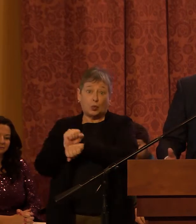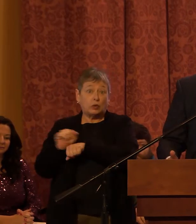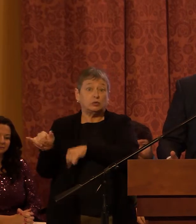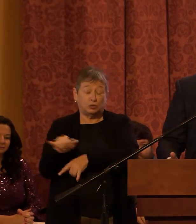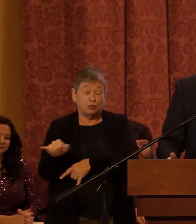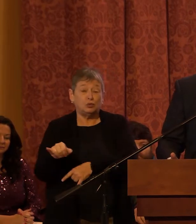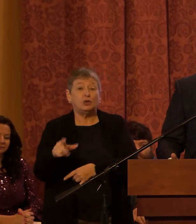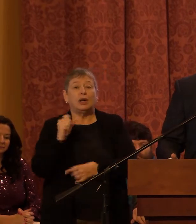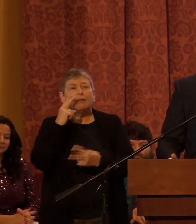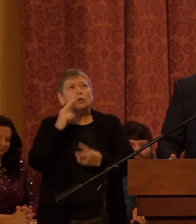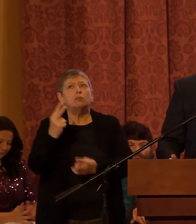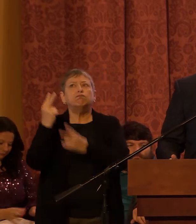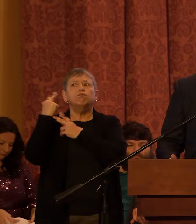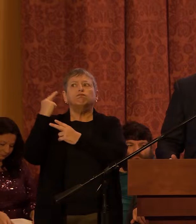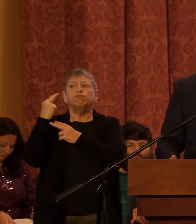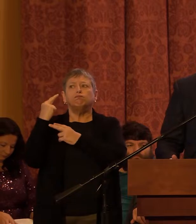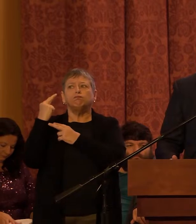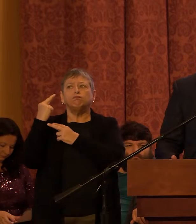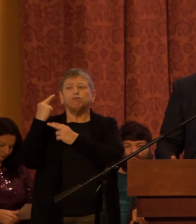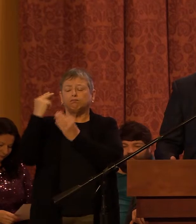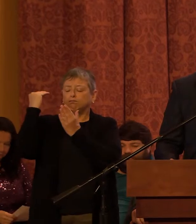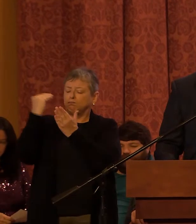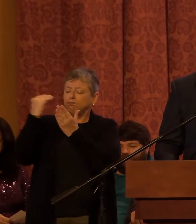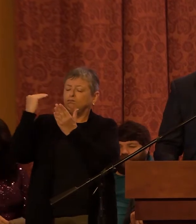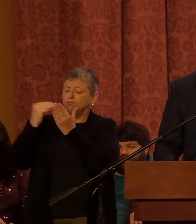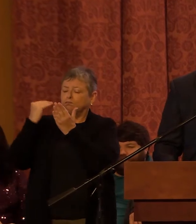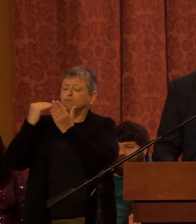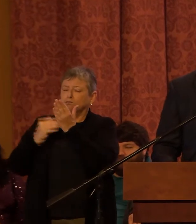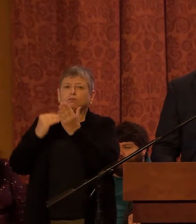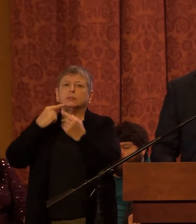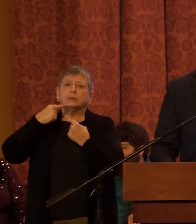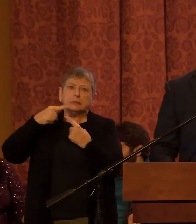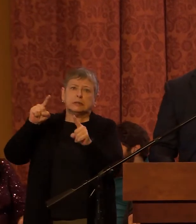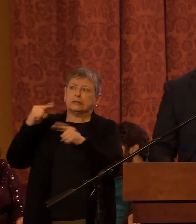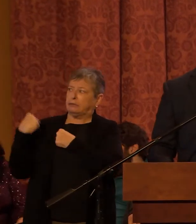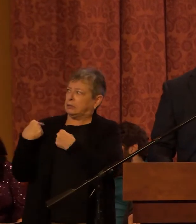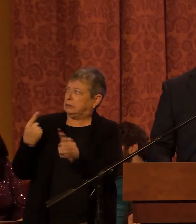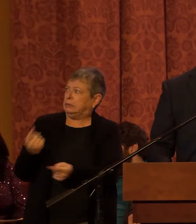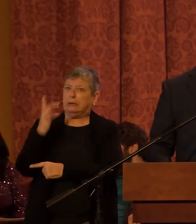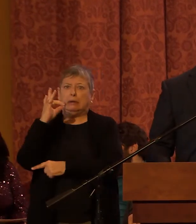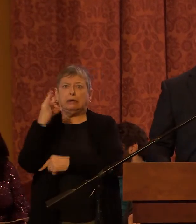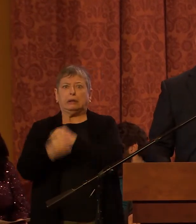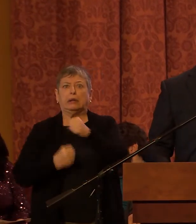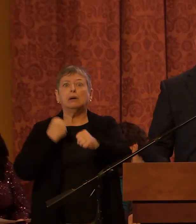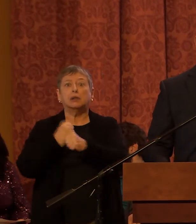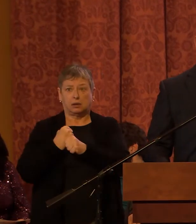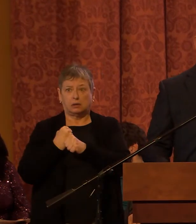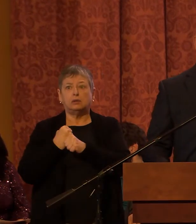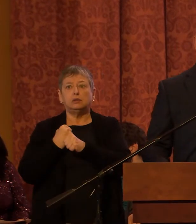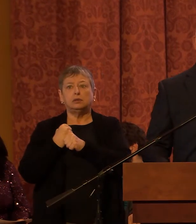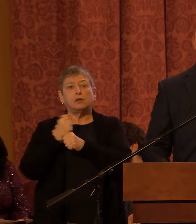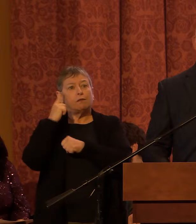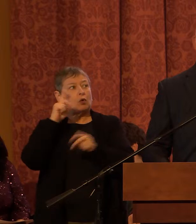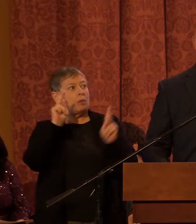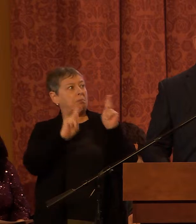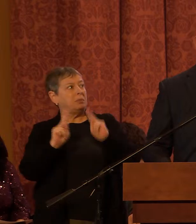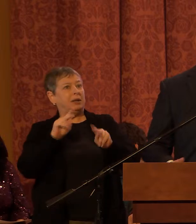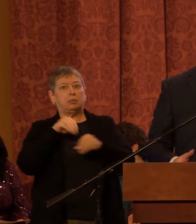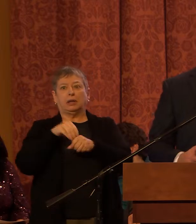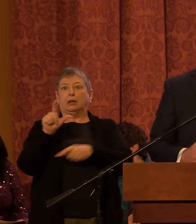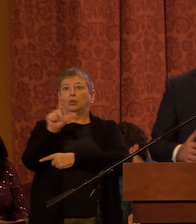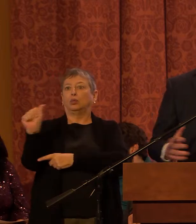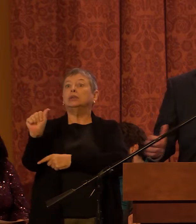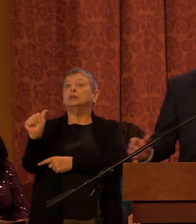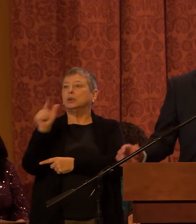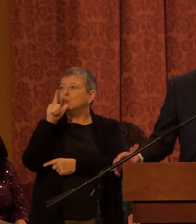back at the listing of things that have been accomplished over the 8 years for the people in our state